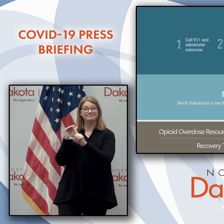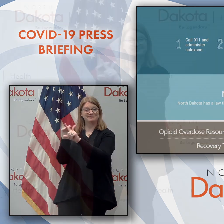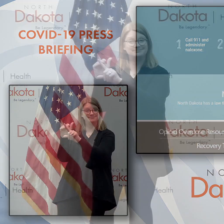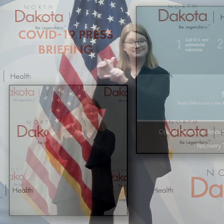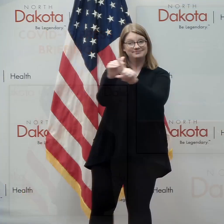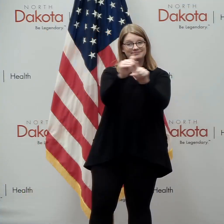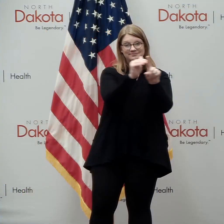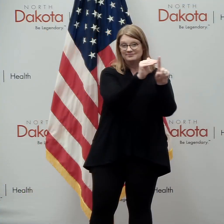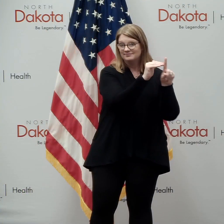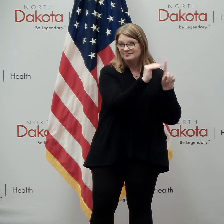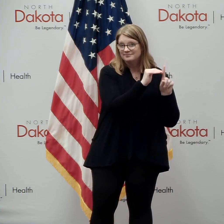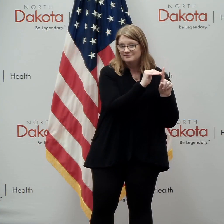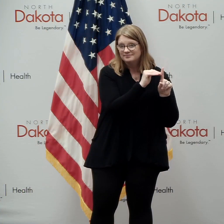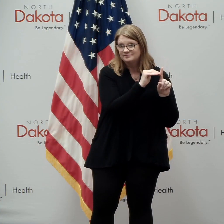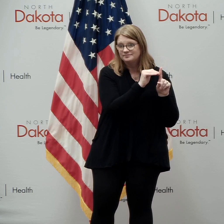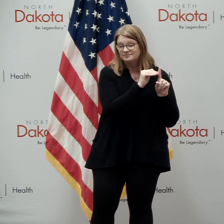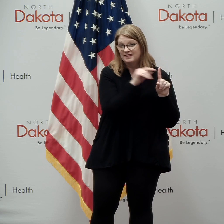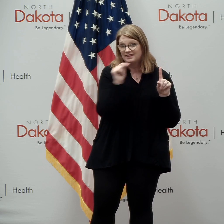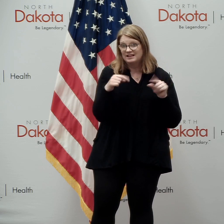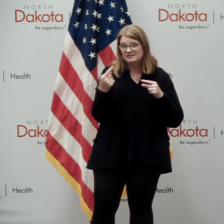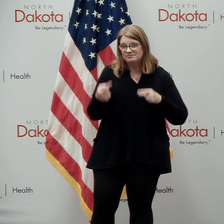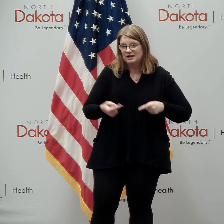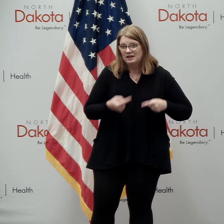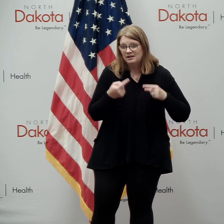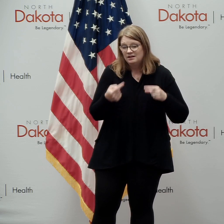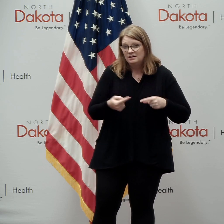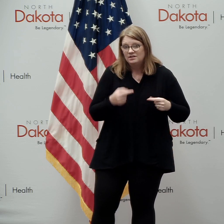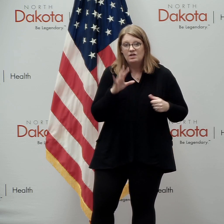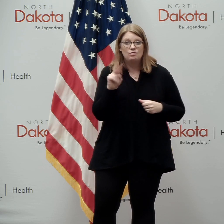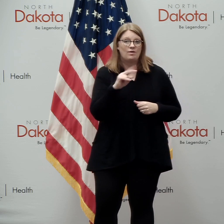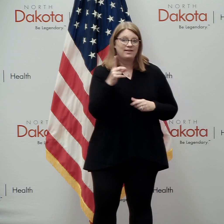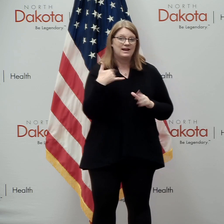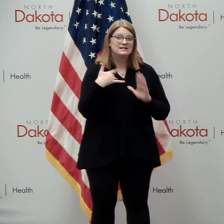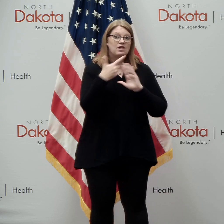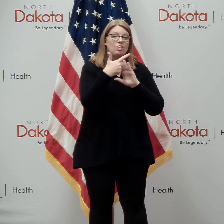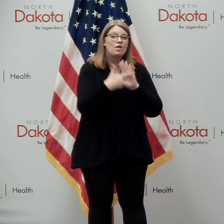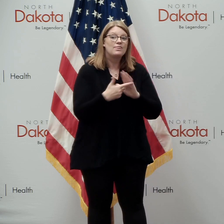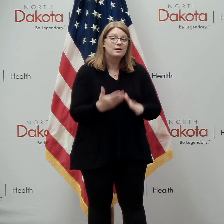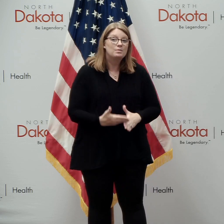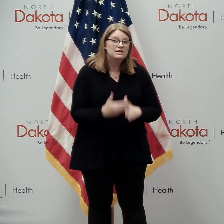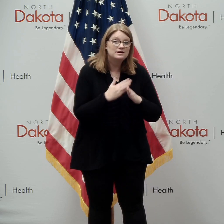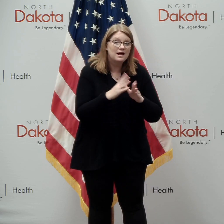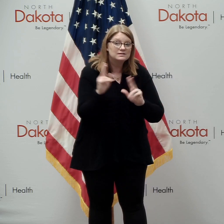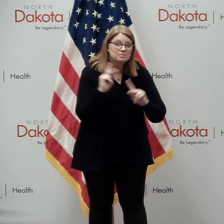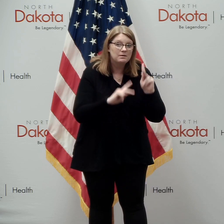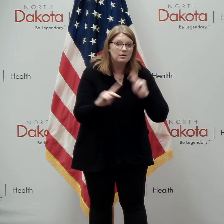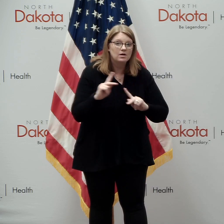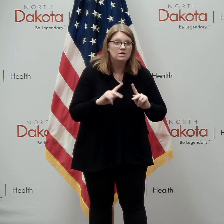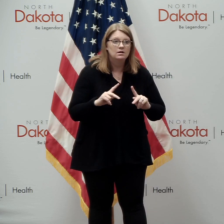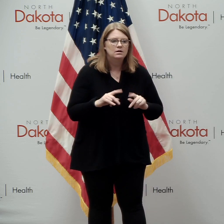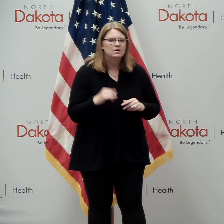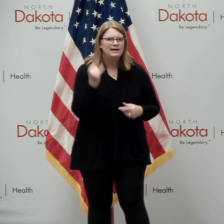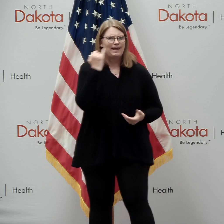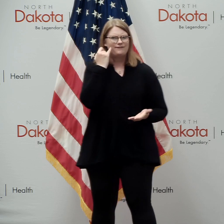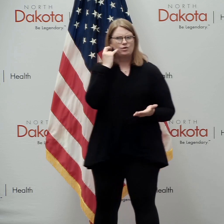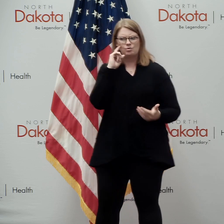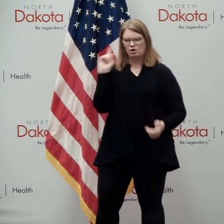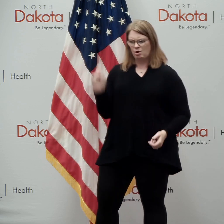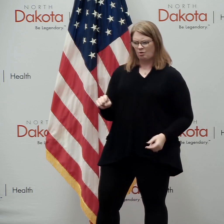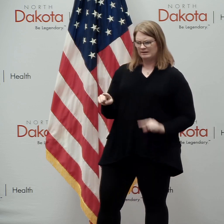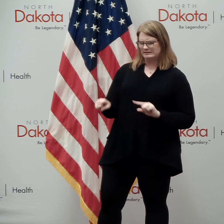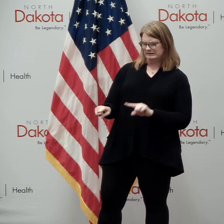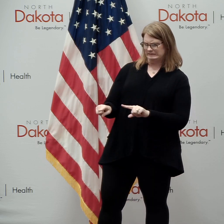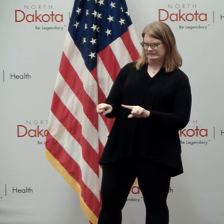again during this time, challenging time, that North Dakota does have a law that protects individuals that seek help for someone else who's experienced an